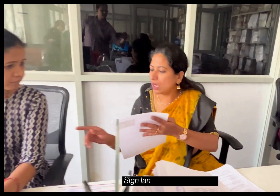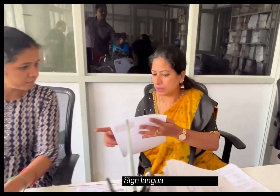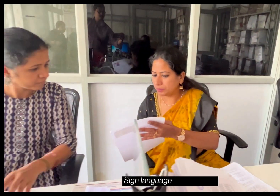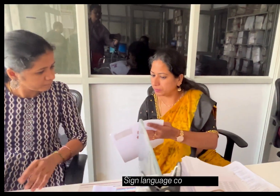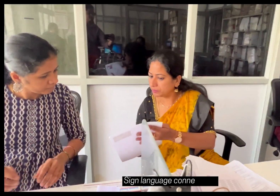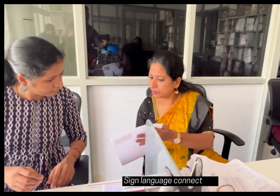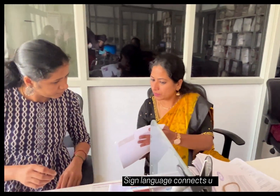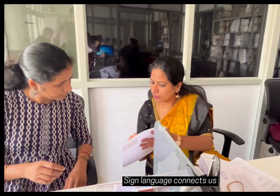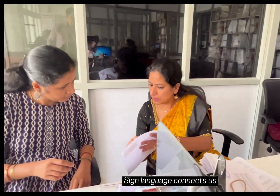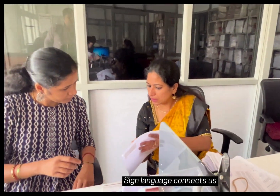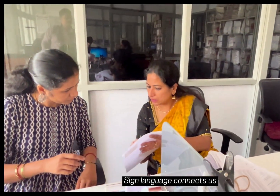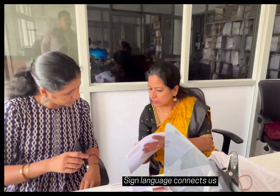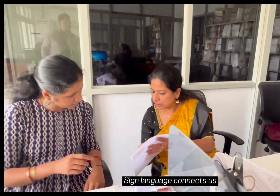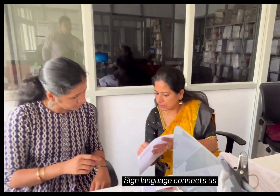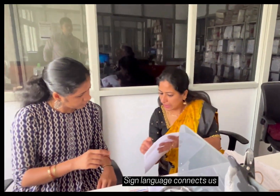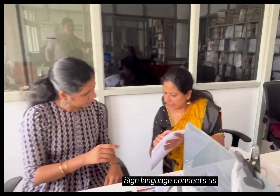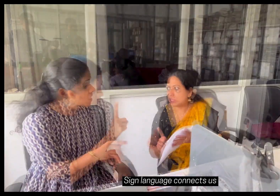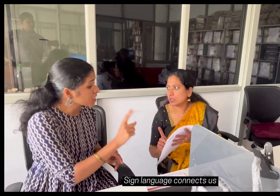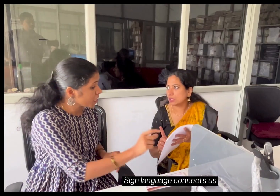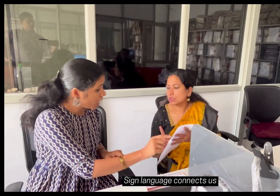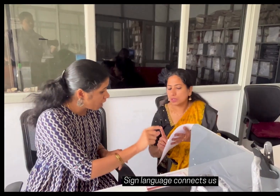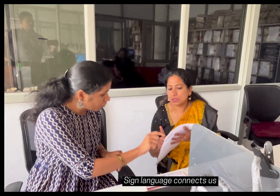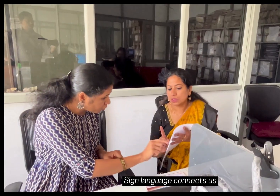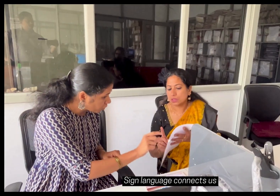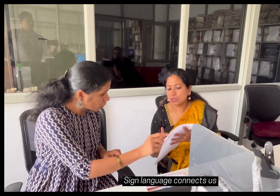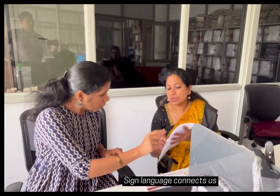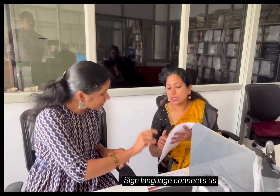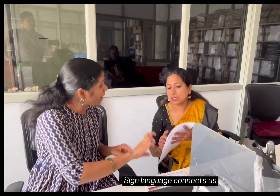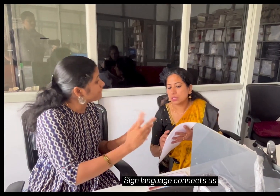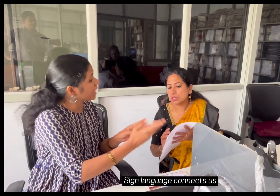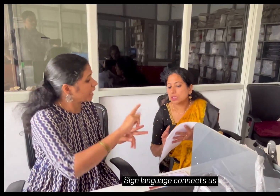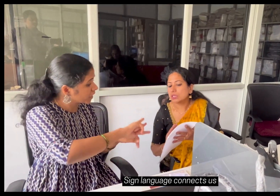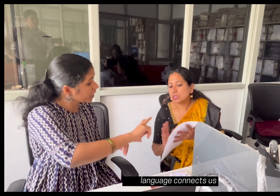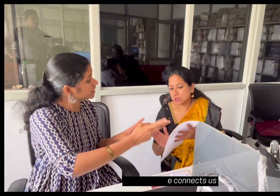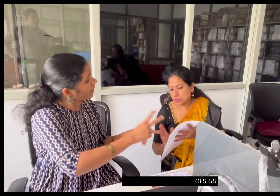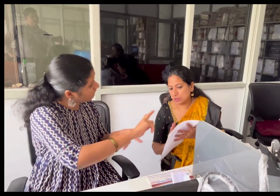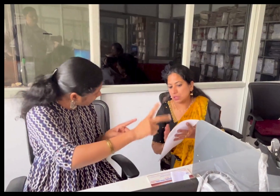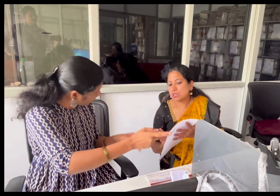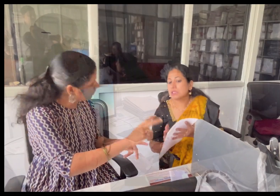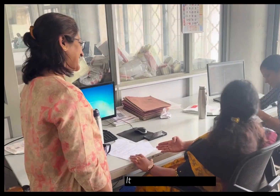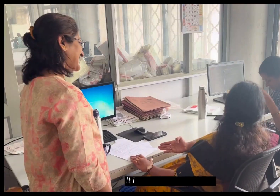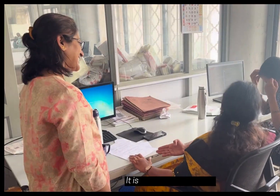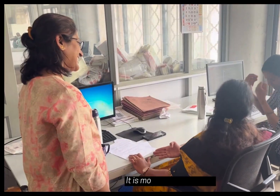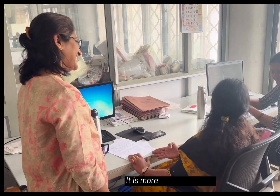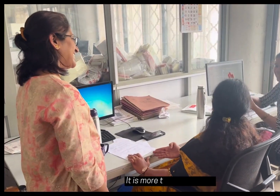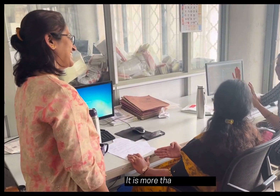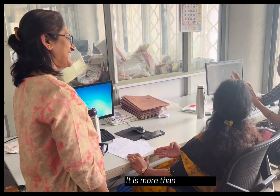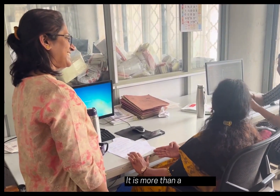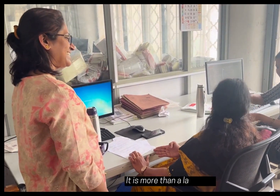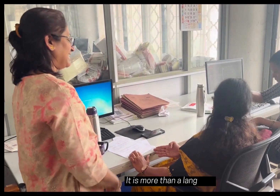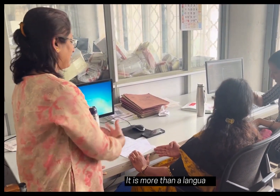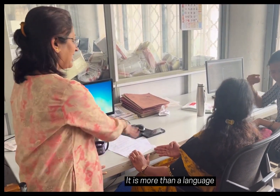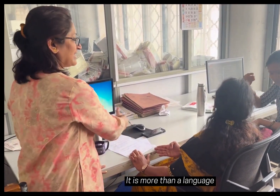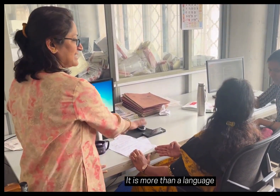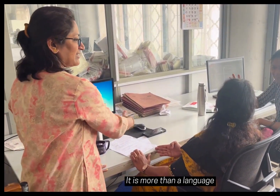sign language connects us it is more than a language